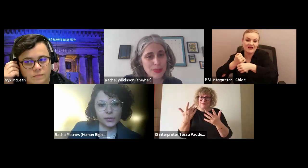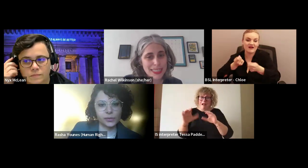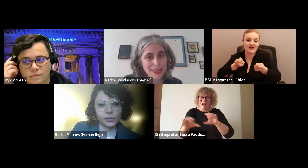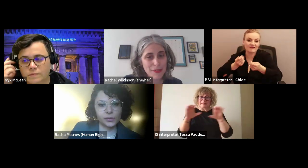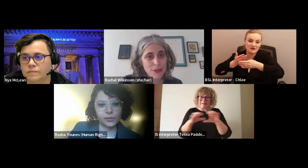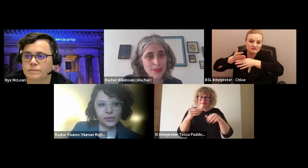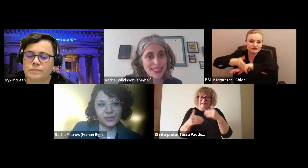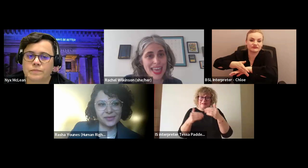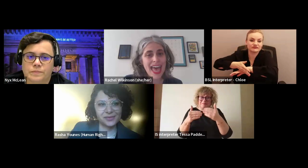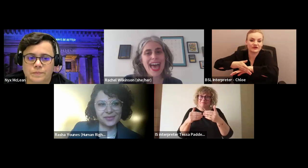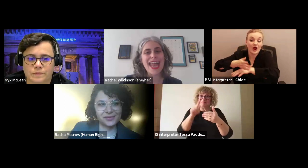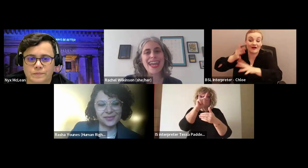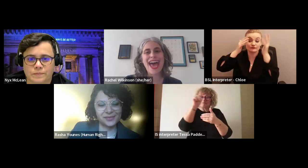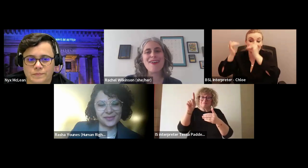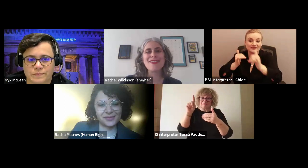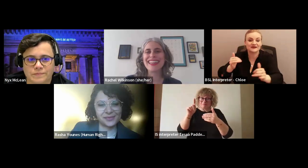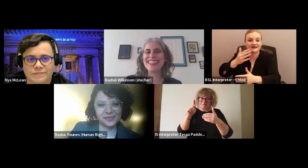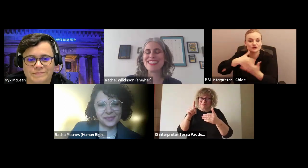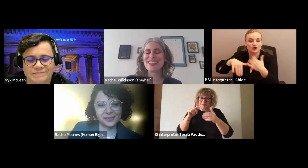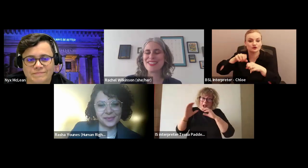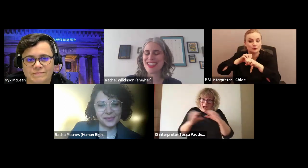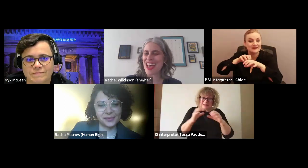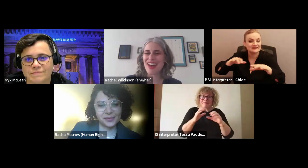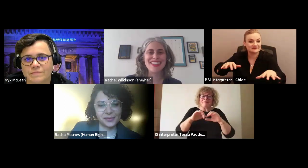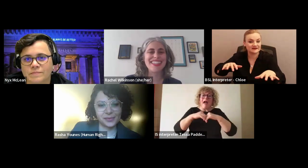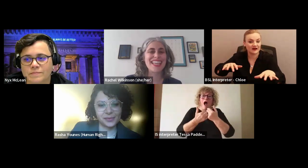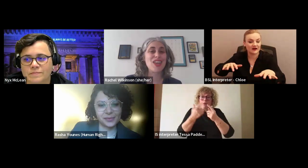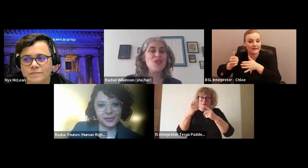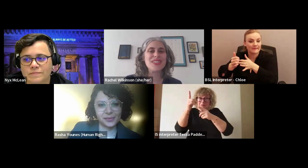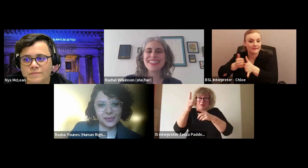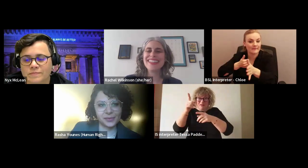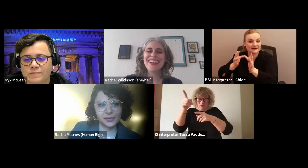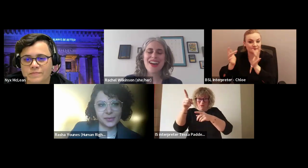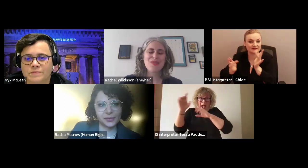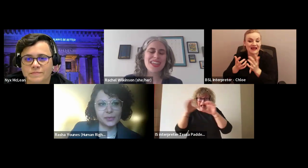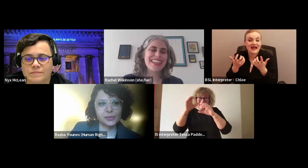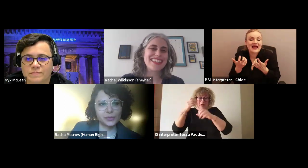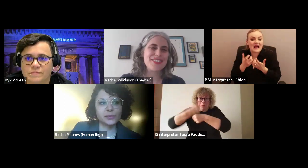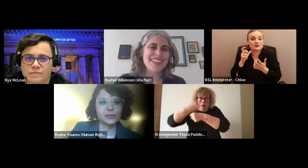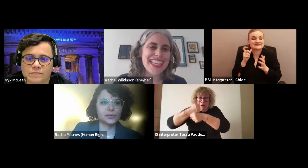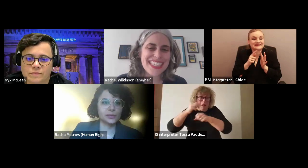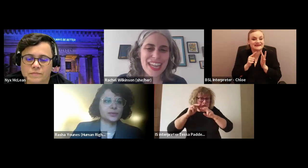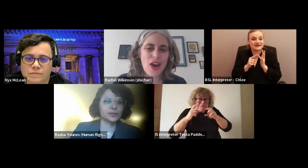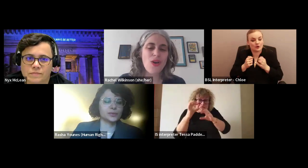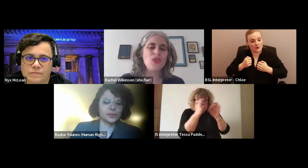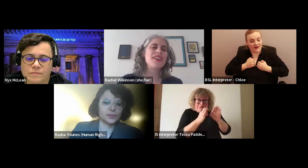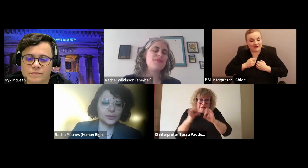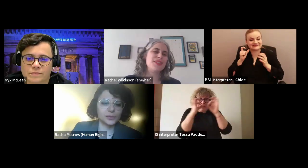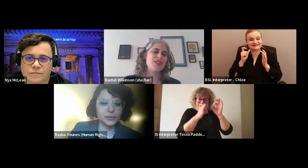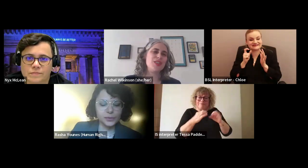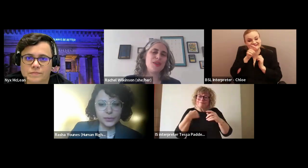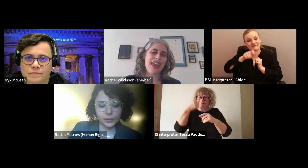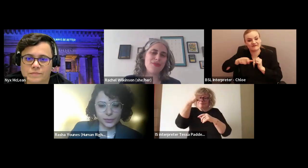for social media platforms, and how can CSOs, how can we in civil society